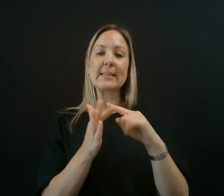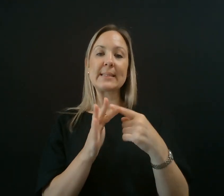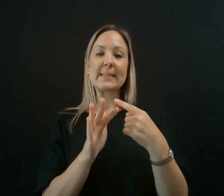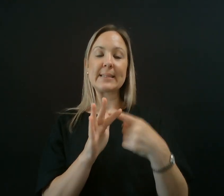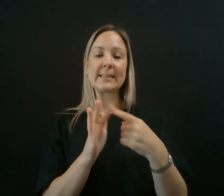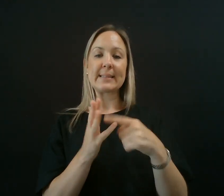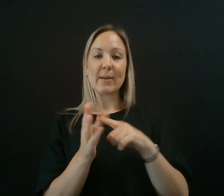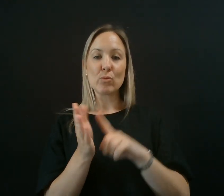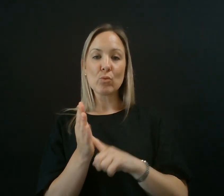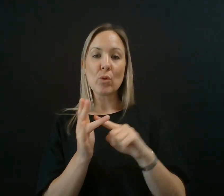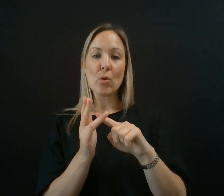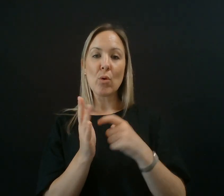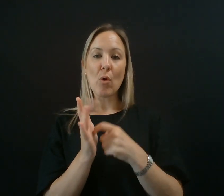respected,